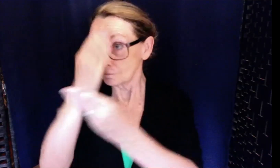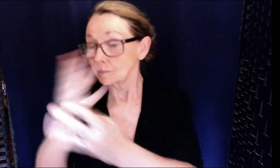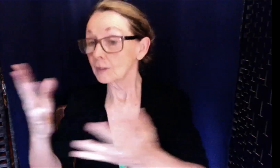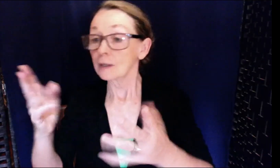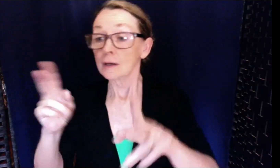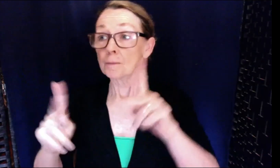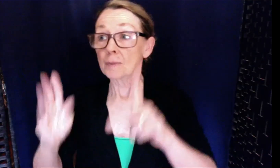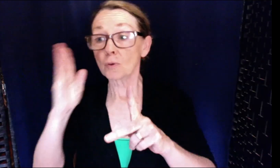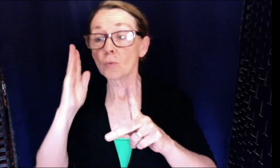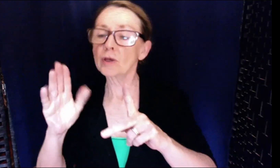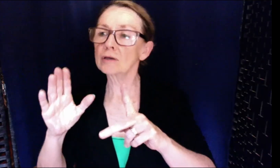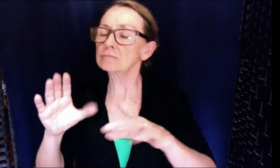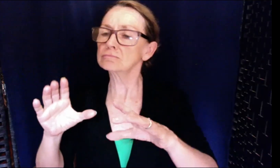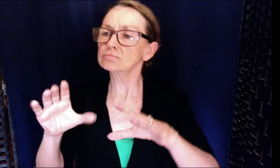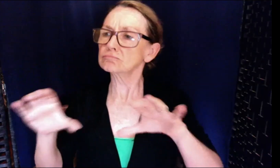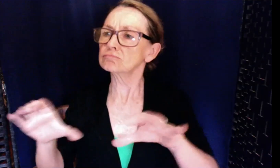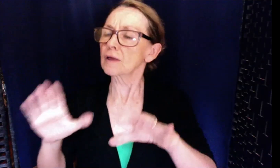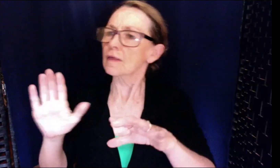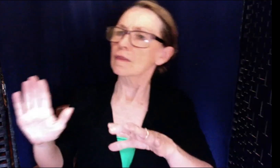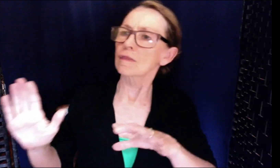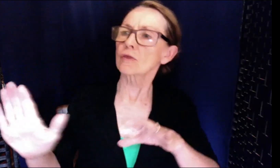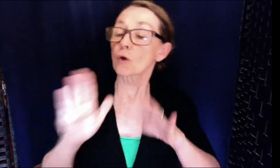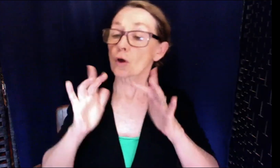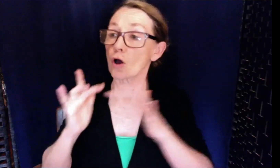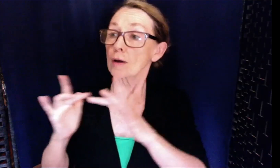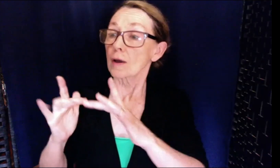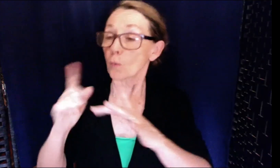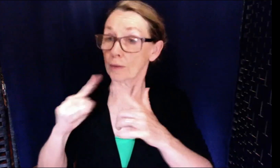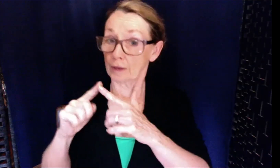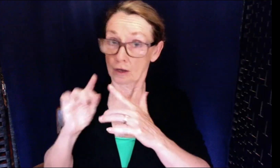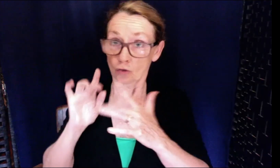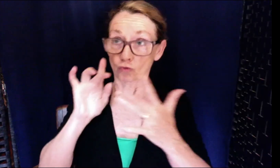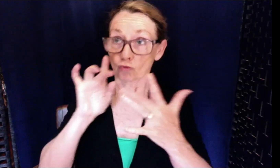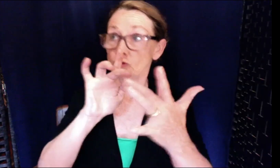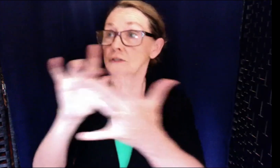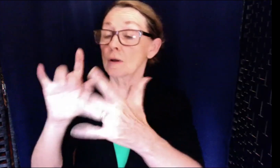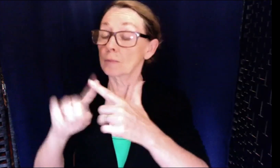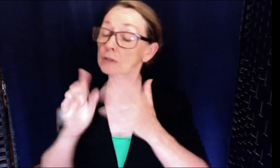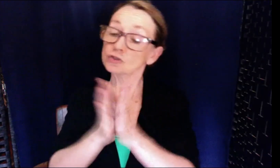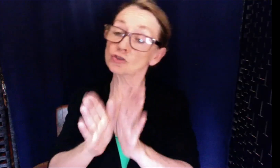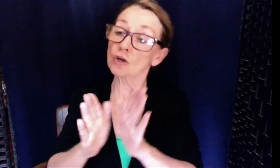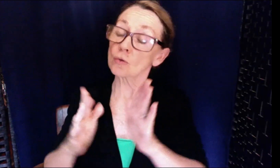to do their own contacts that when they reach out, but if it's a general inquiry that the flyer gets